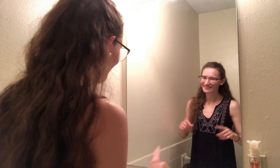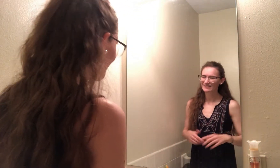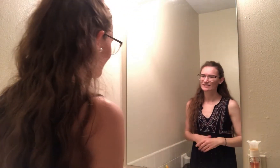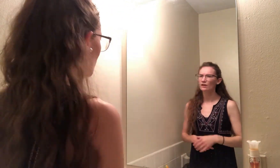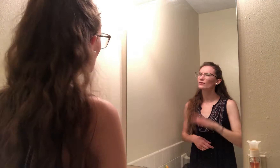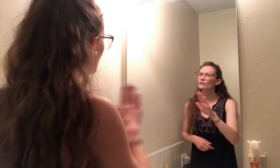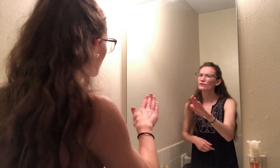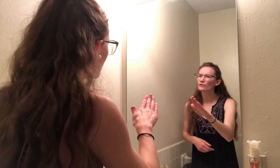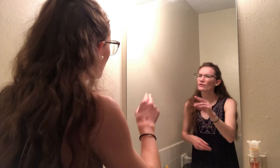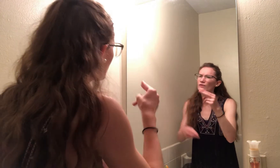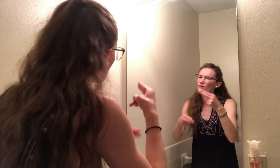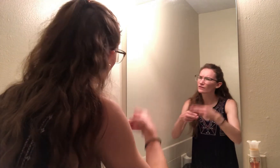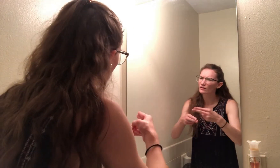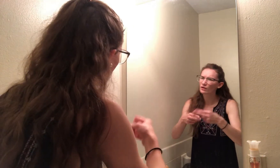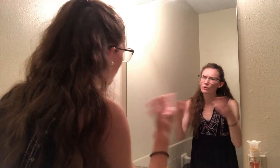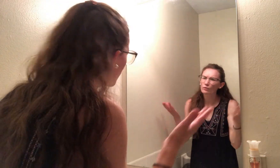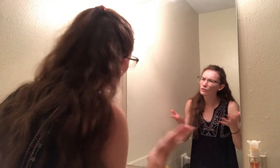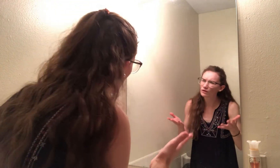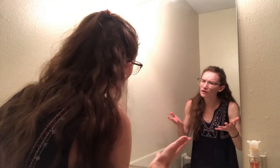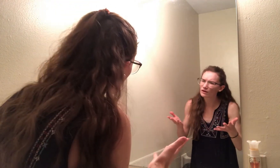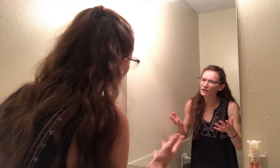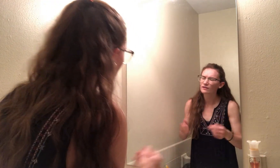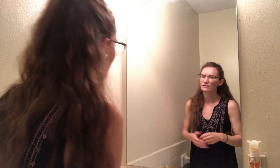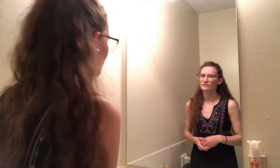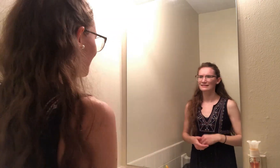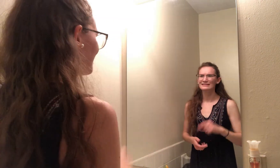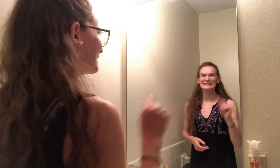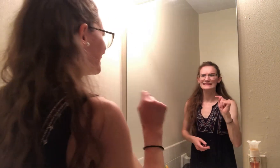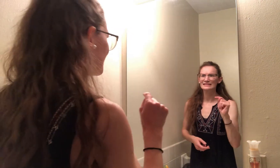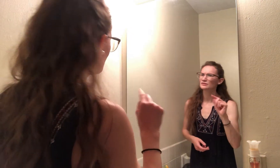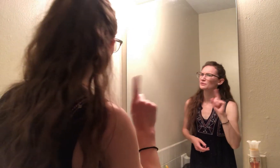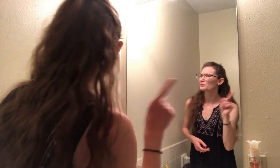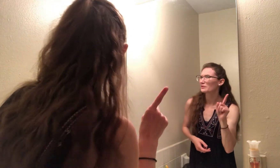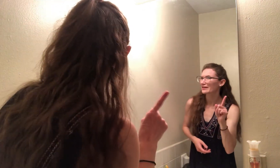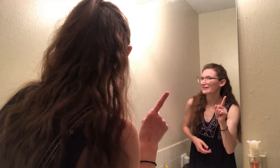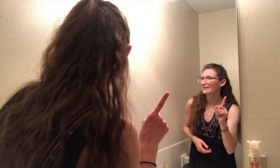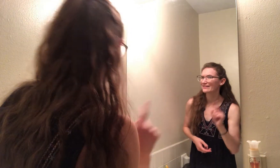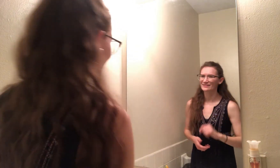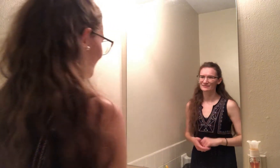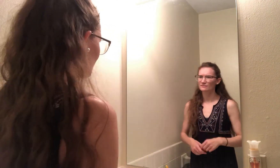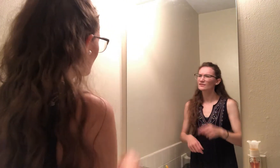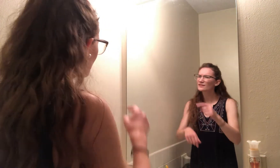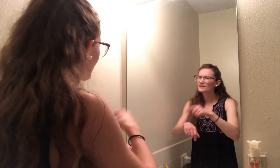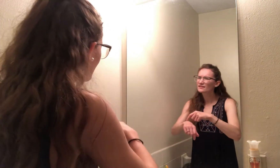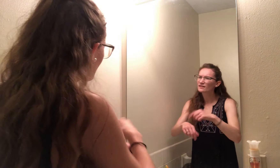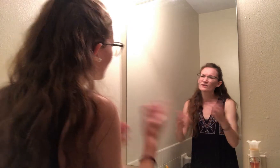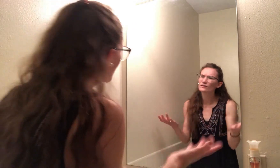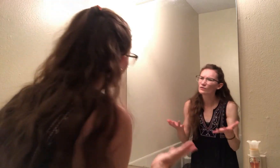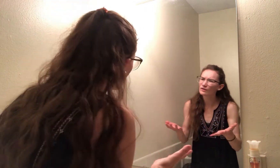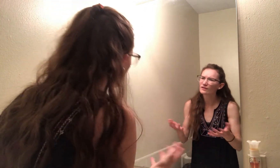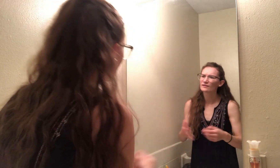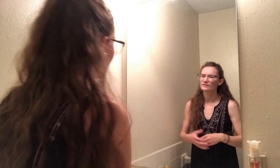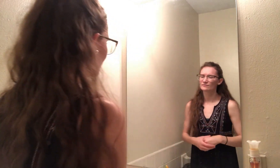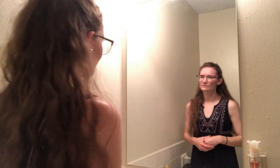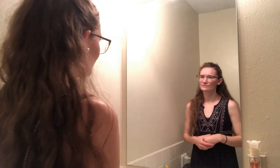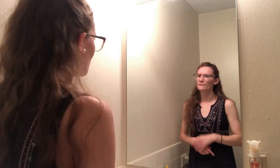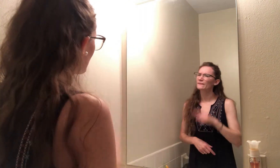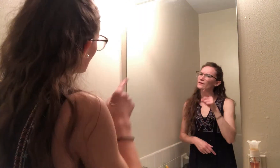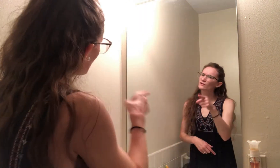your face. Practicing in front of a mirror can really help you see what it looks like when you're signing so that you can be